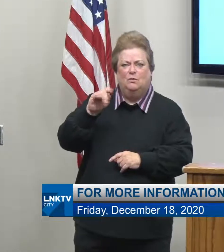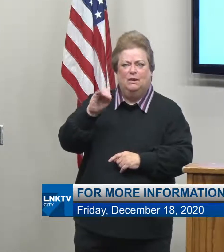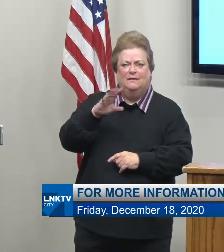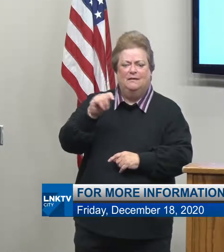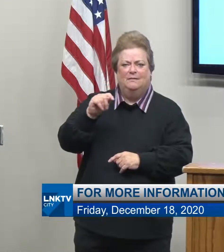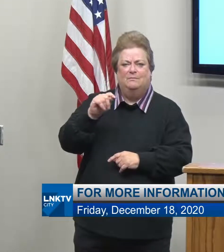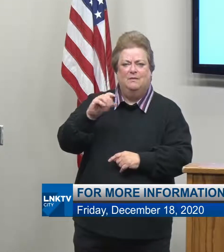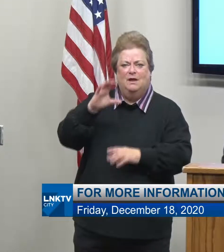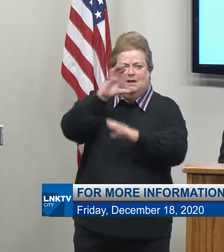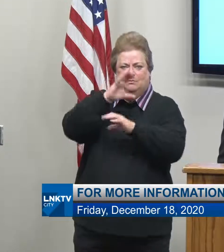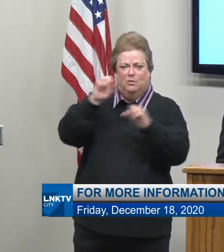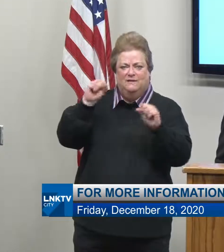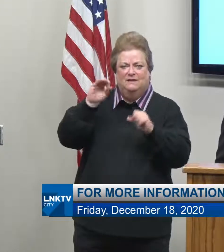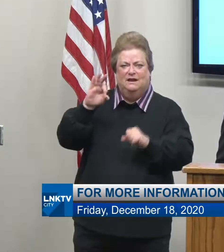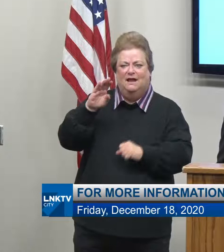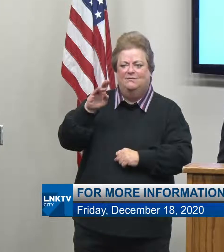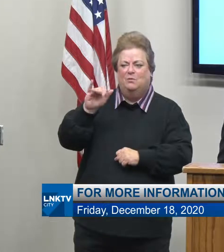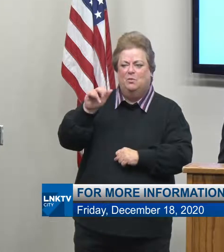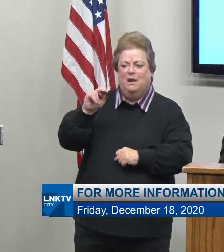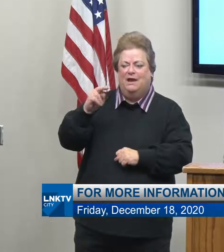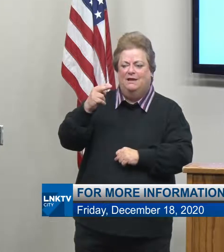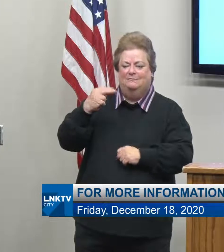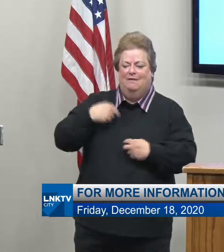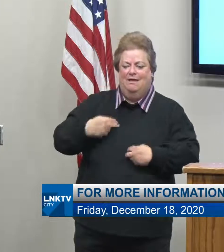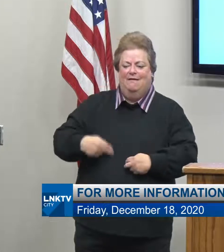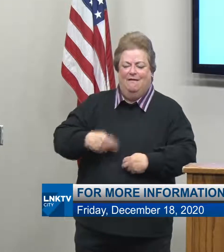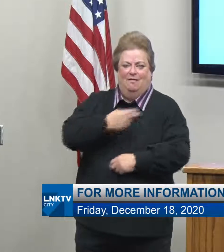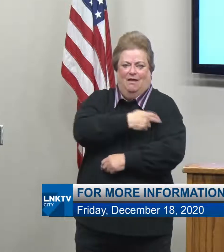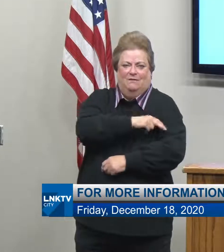CEO of Bryan Health. Thank you so much for being here, Russ.